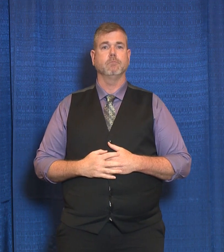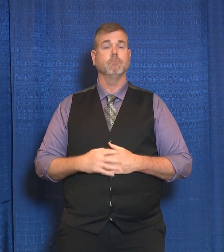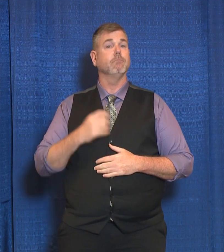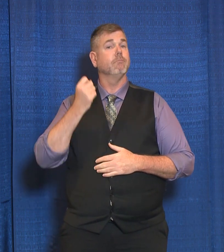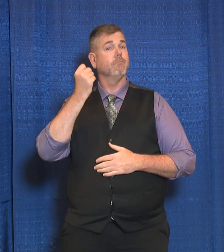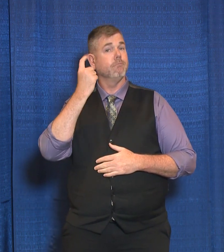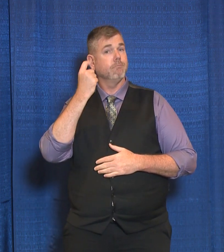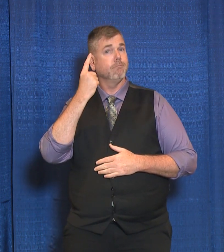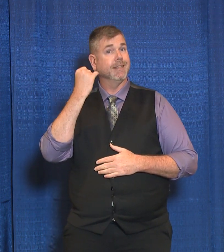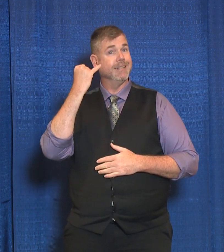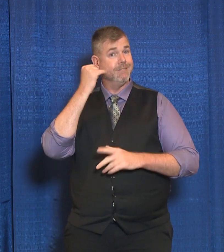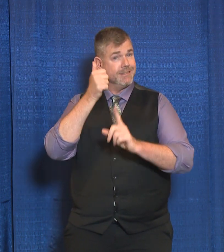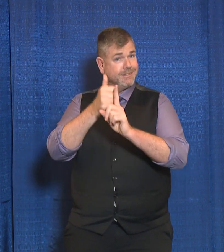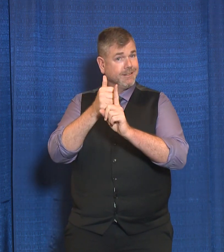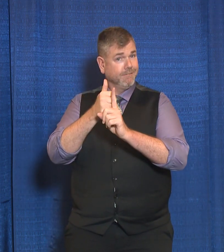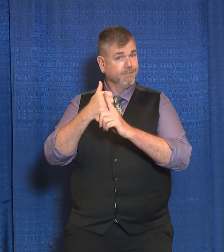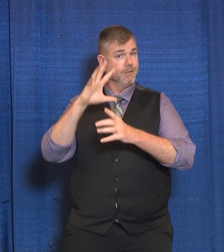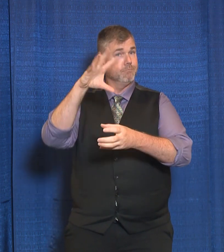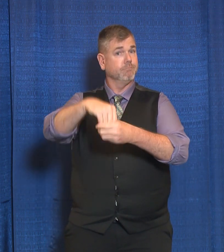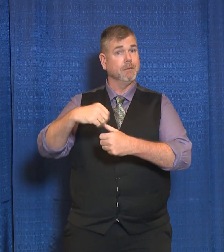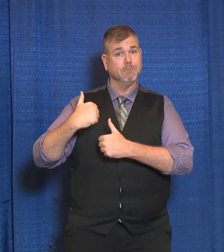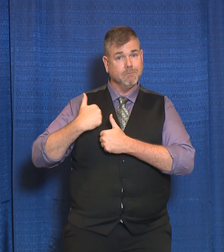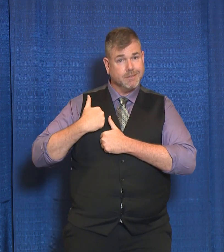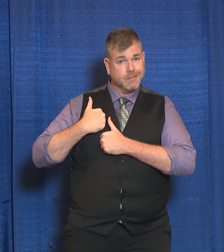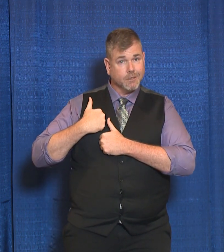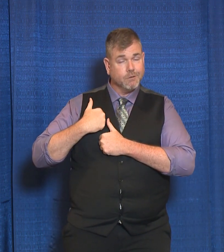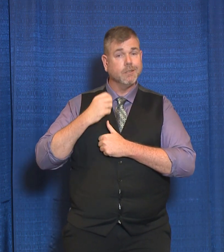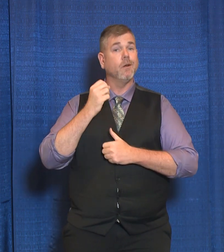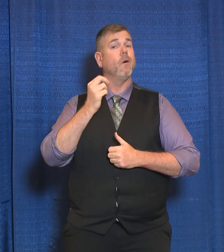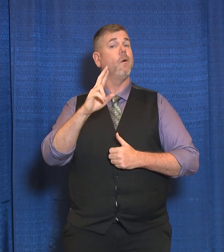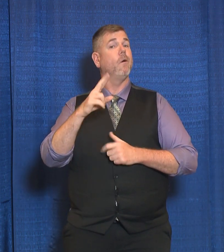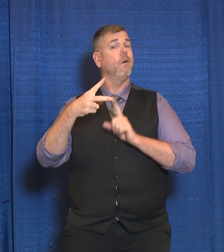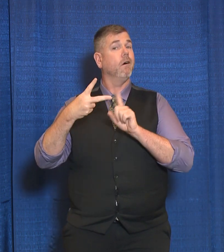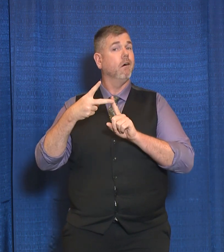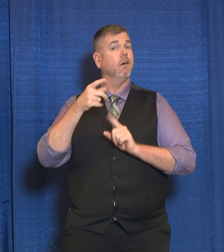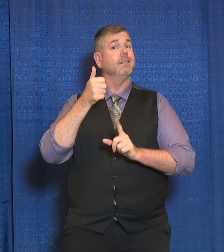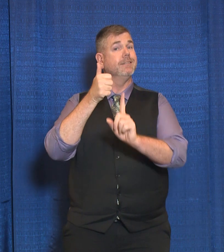Military and overseas voters will not see this section.